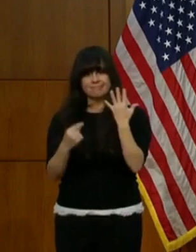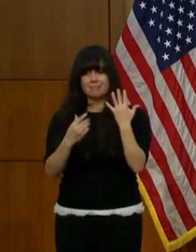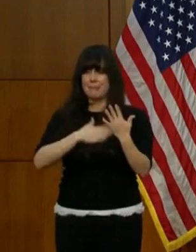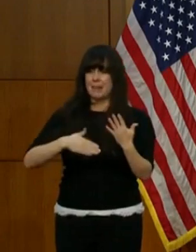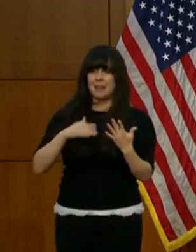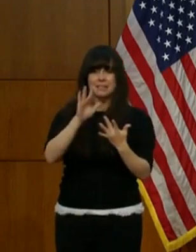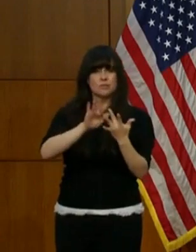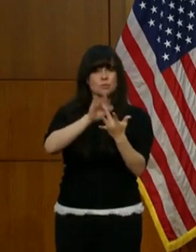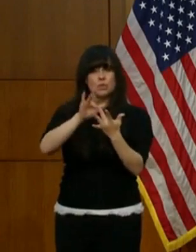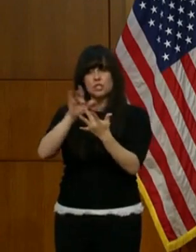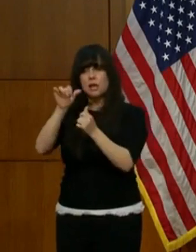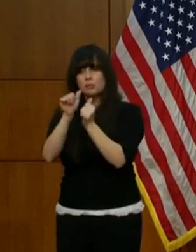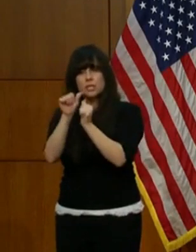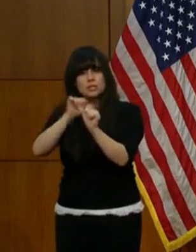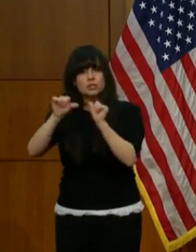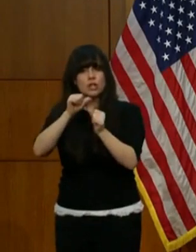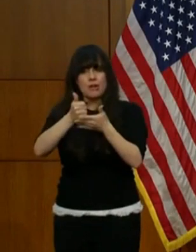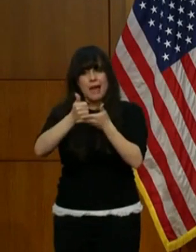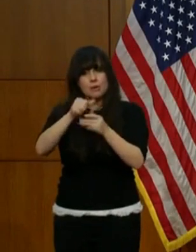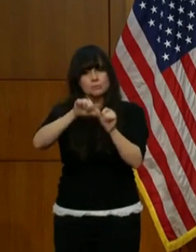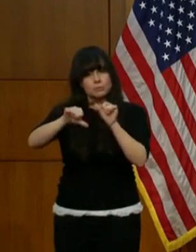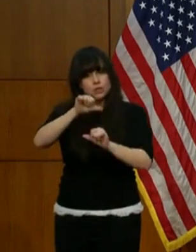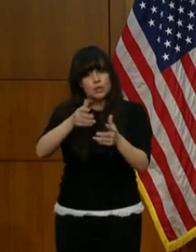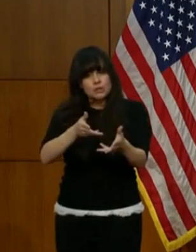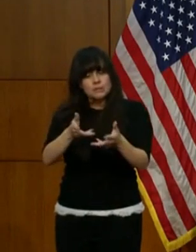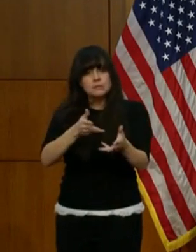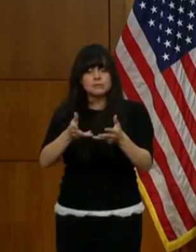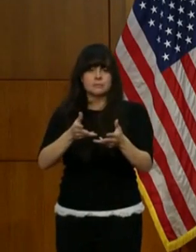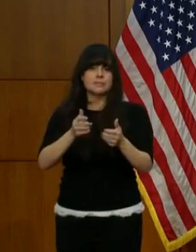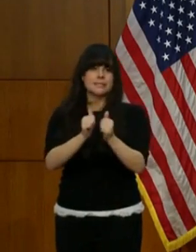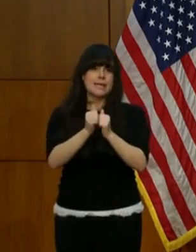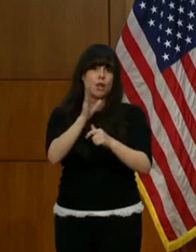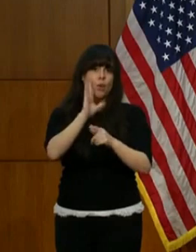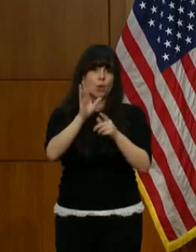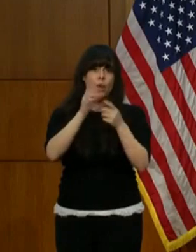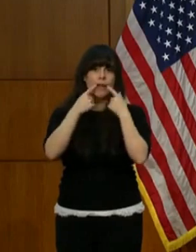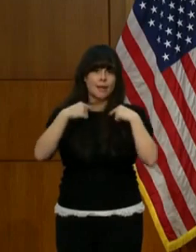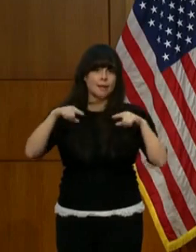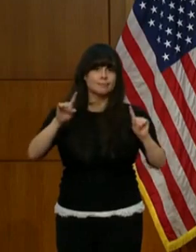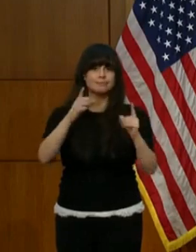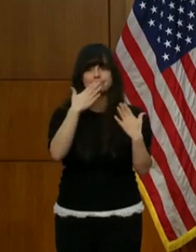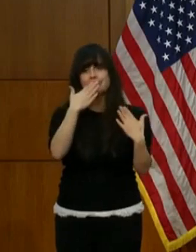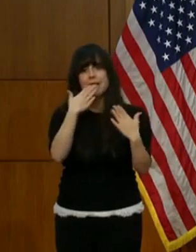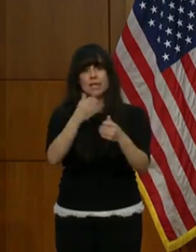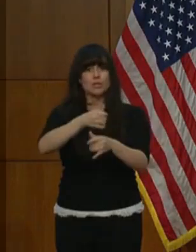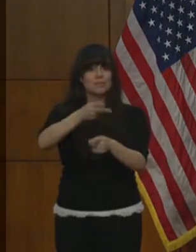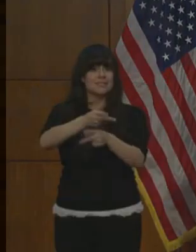make sure we're taking care of each other, and together we'll get through this. So thank you, and stay safe and healthy.